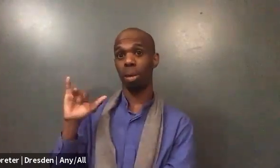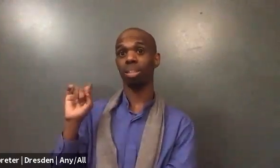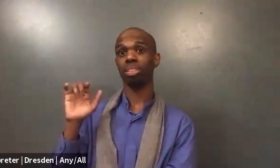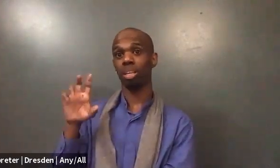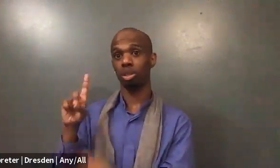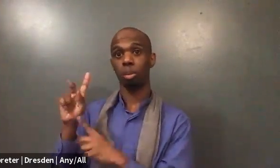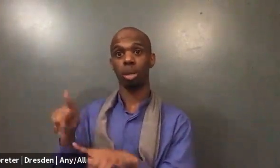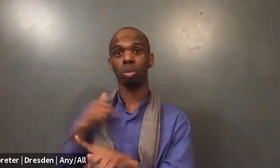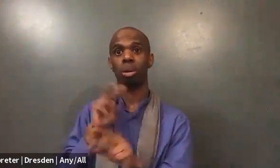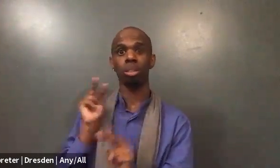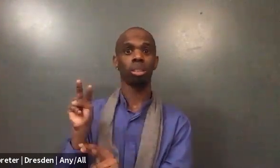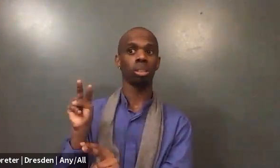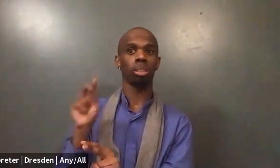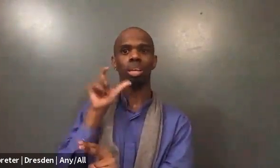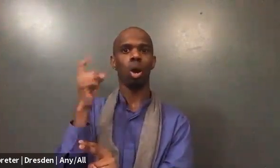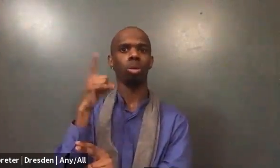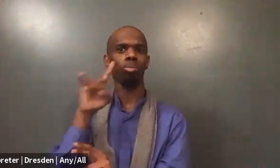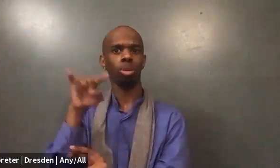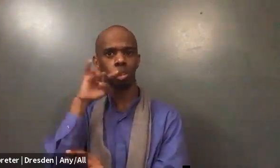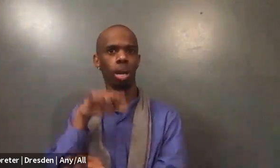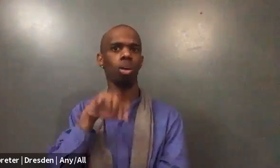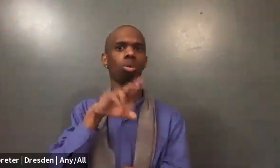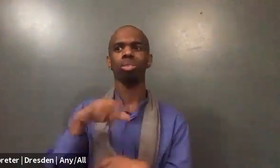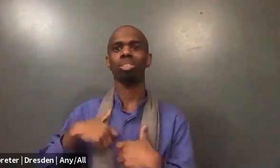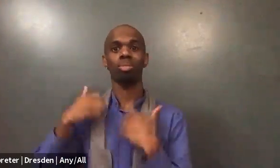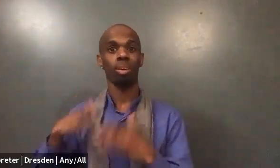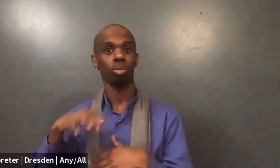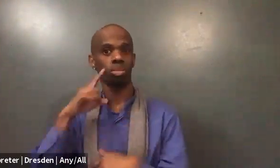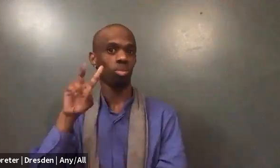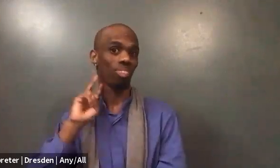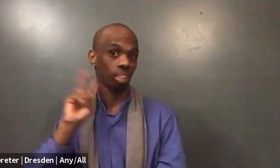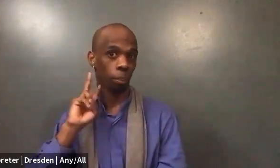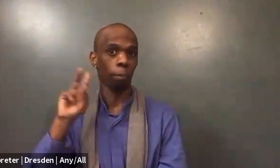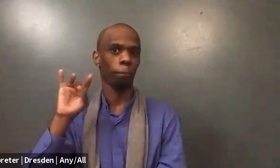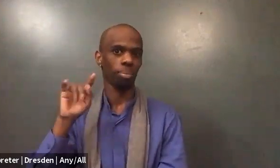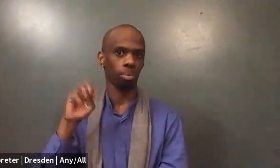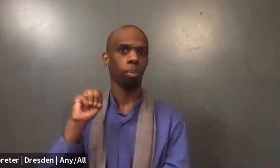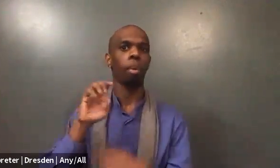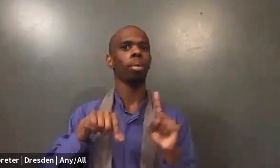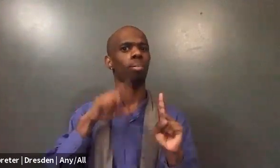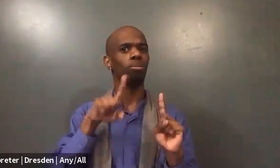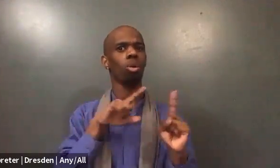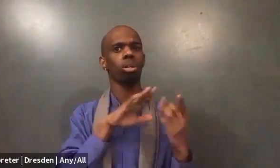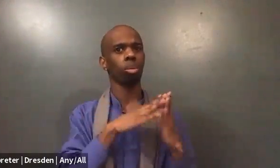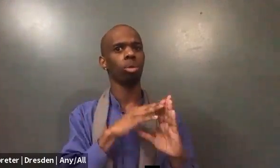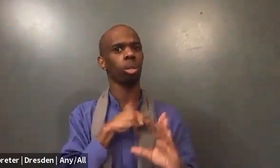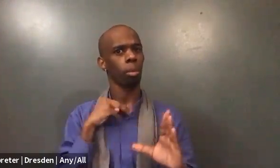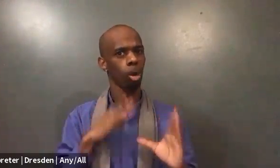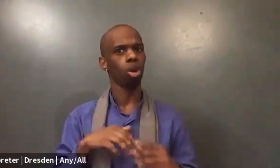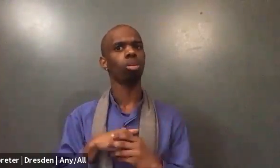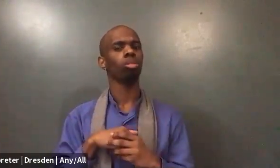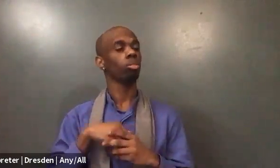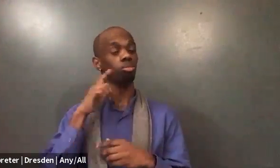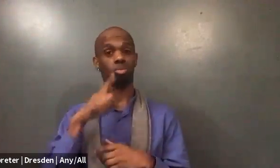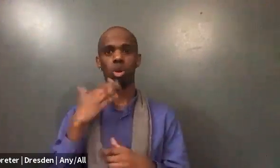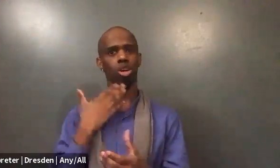the victim, but also being a good community and family member too, that being a bystander to those we know